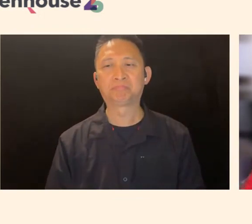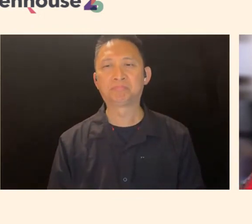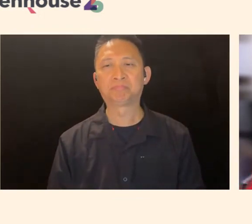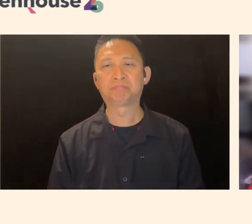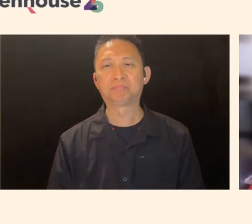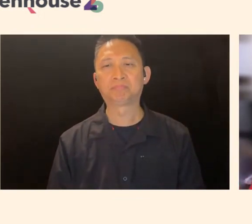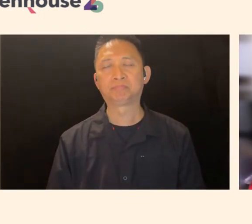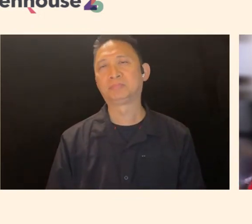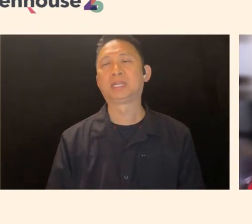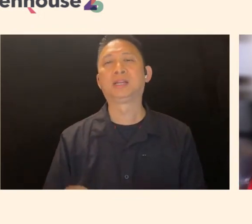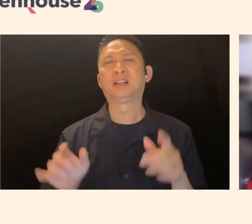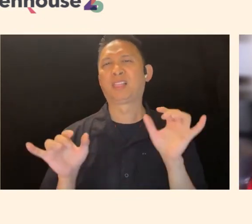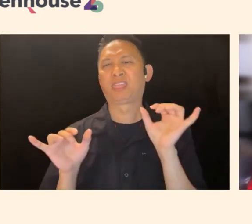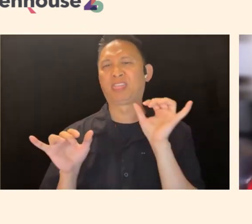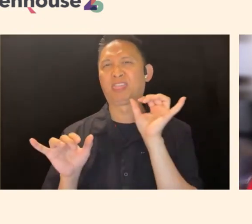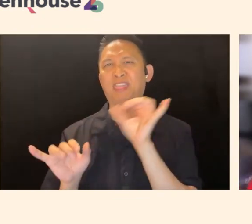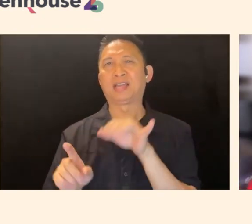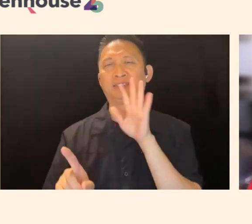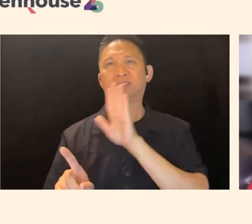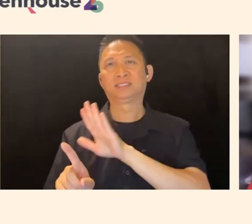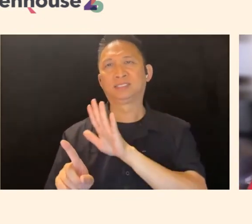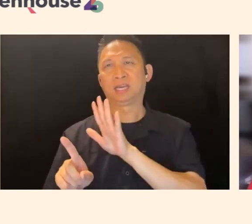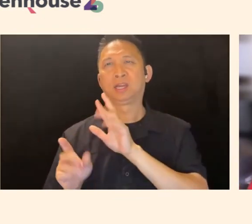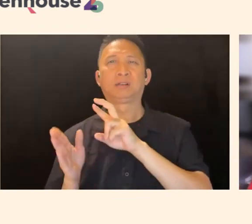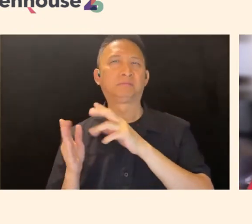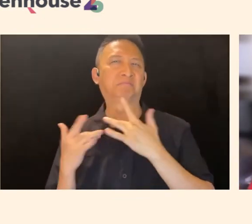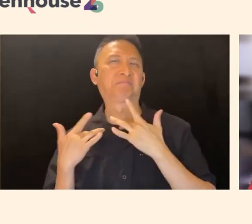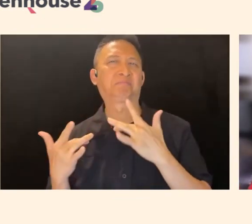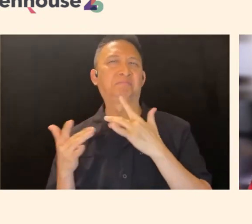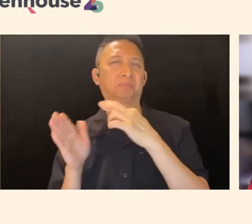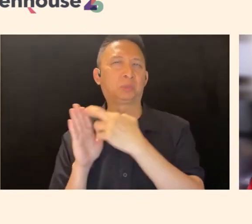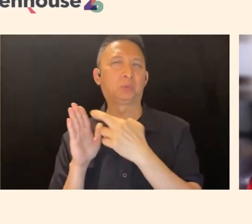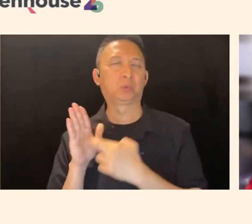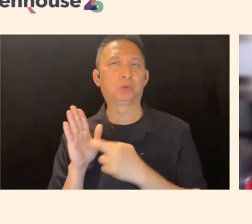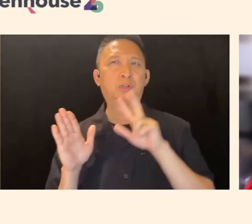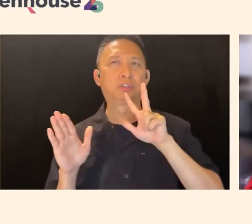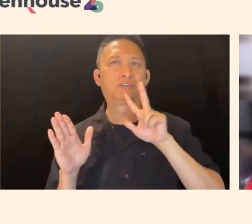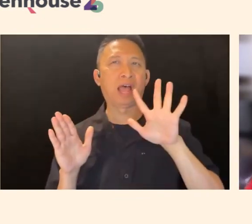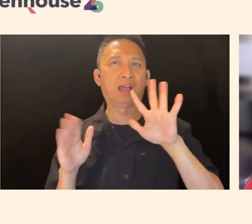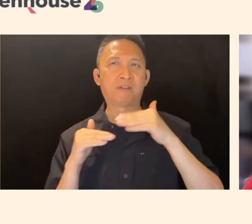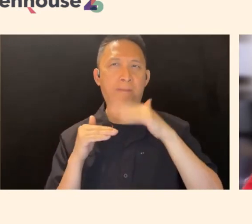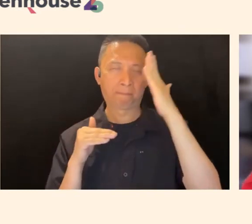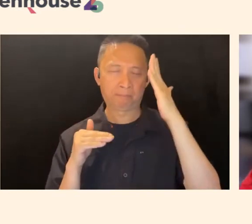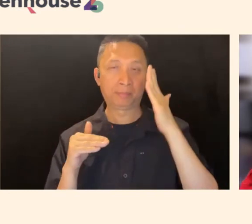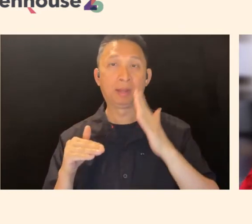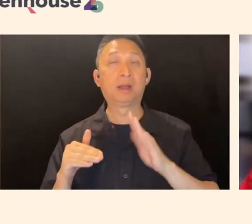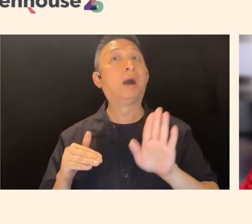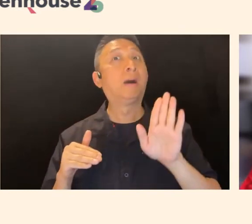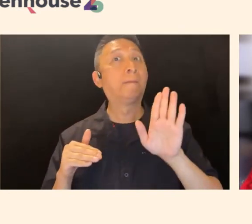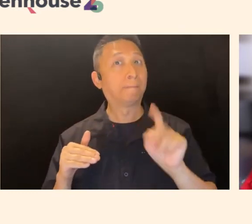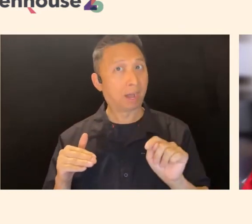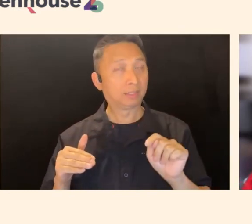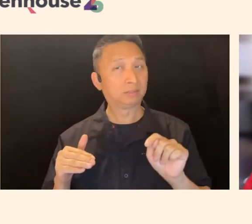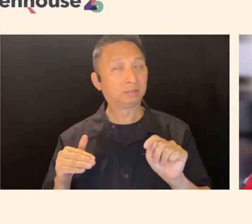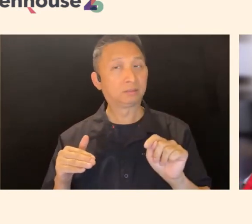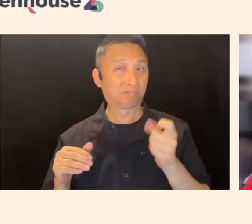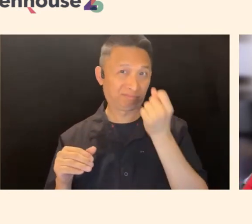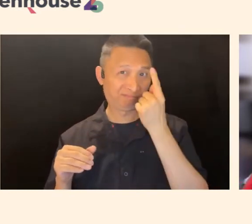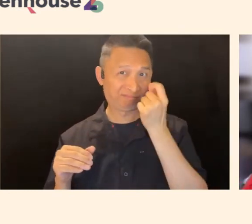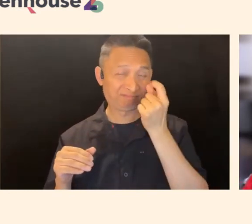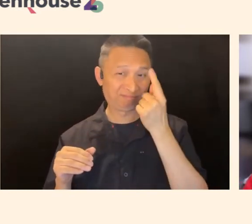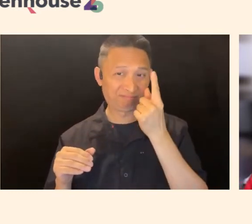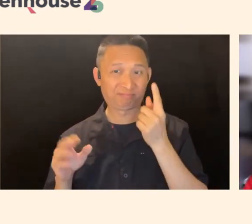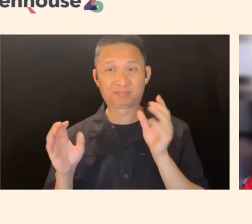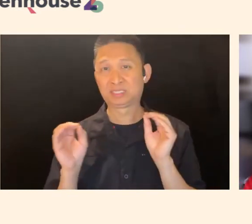is what the senior house caters to. But keep in mind, there is no gap